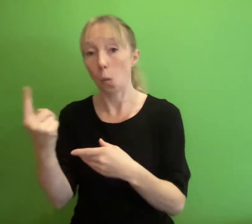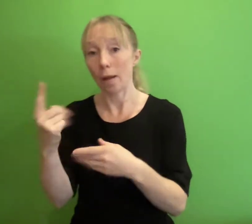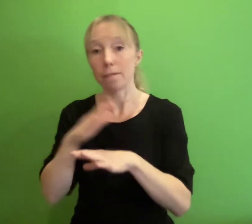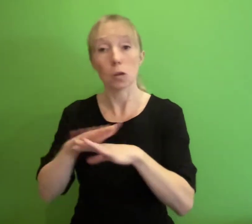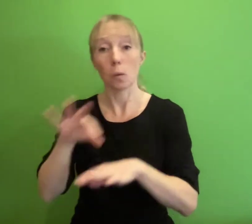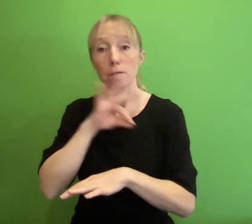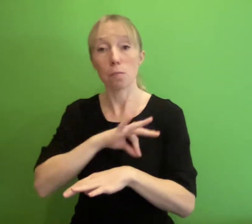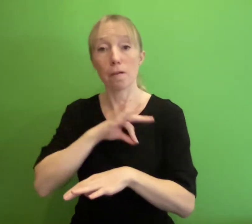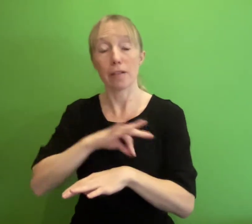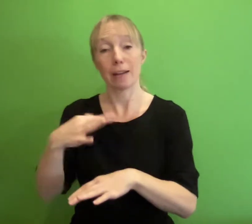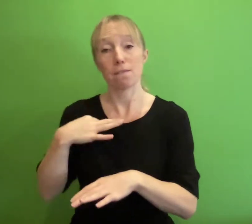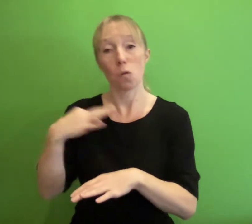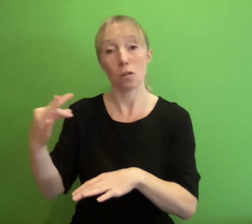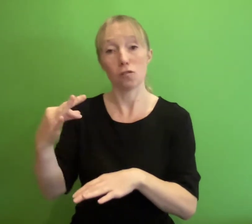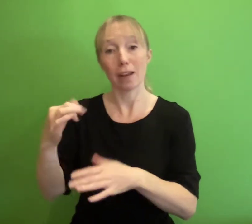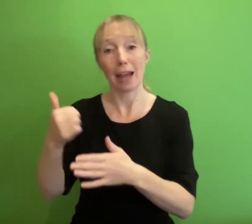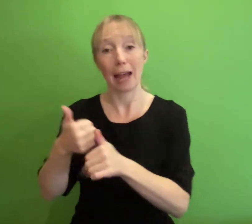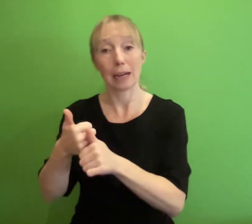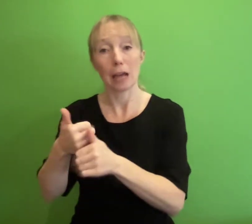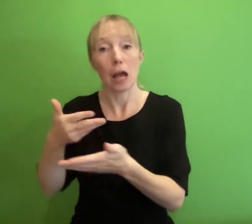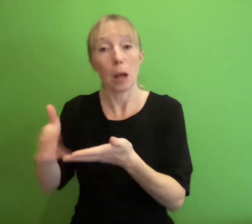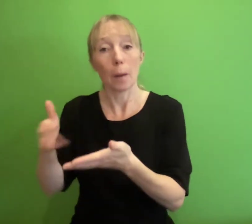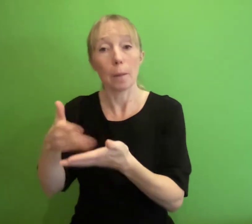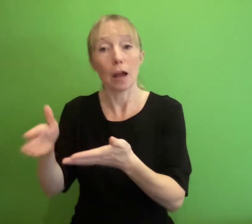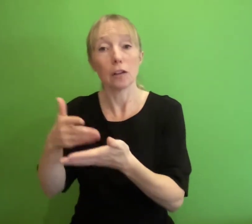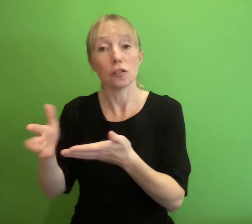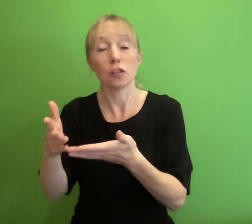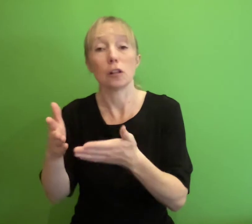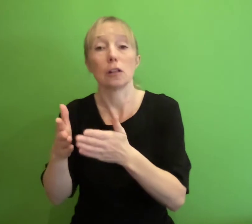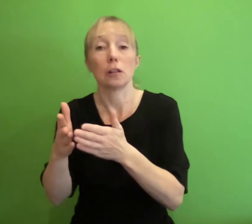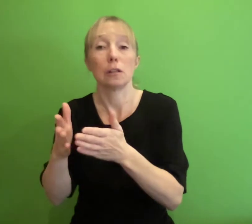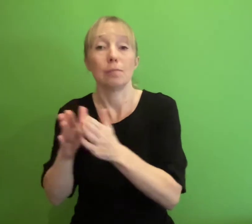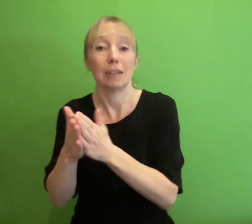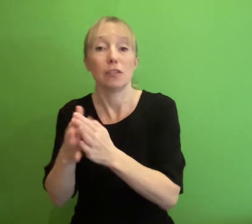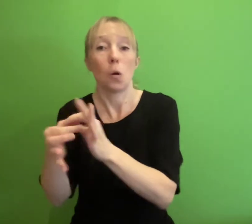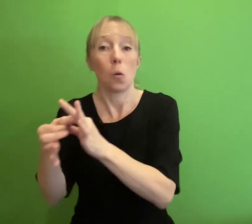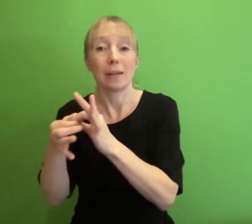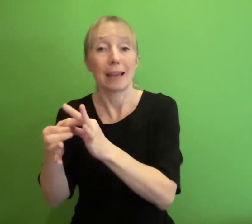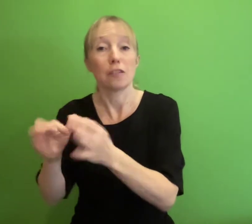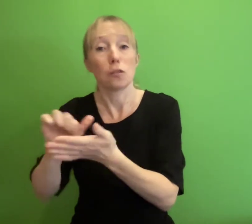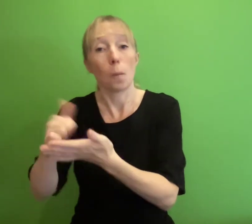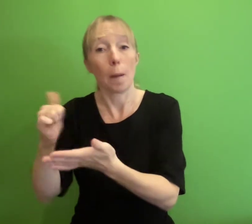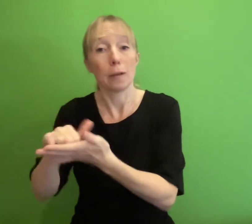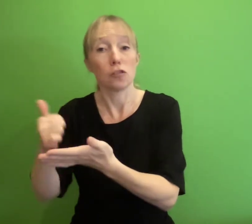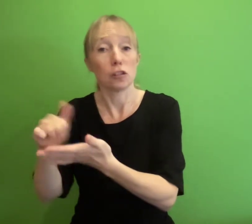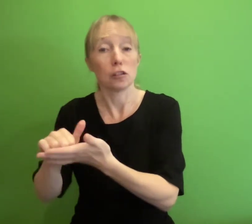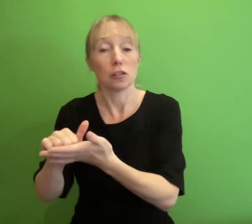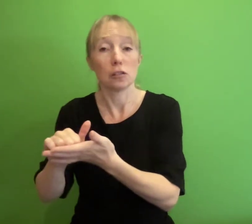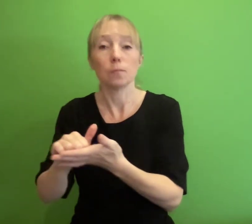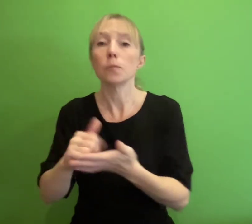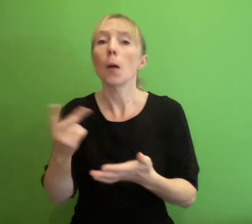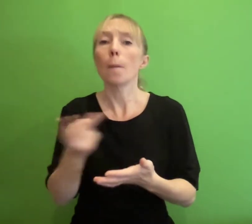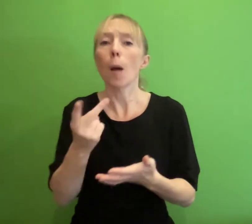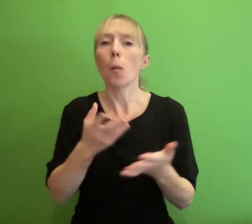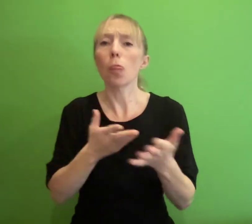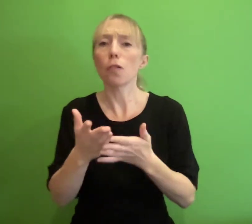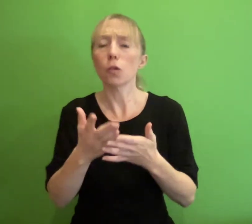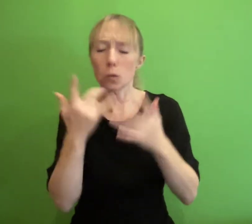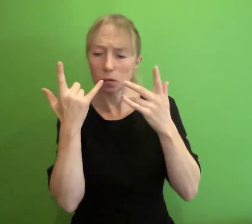and commercial literature organisations or publishers. Both surveys ran through SurveyMonkey and were promoted